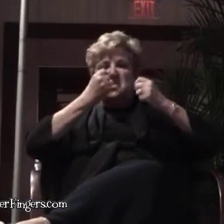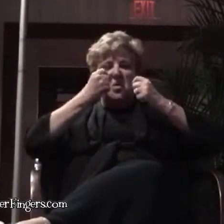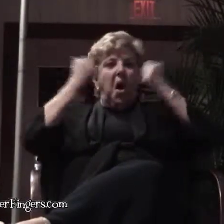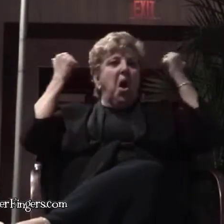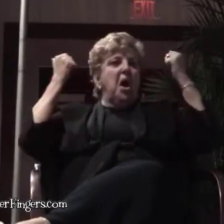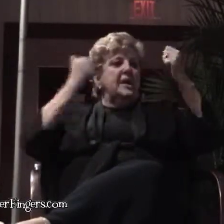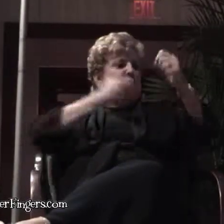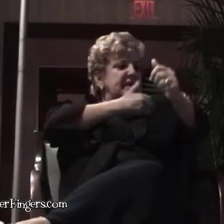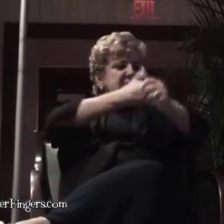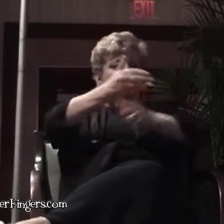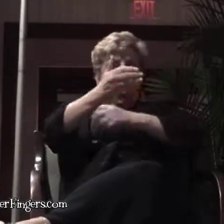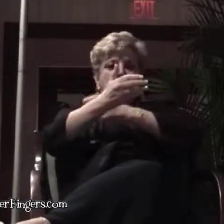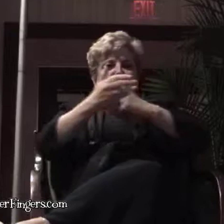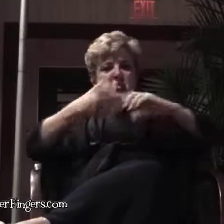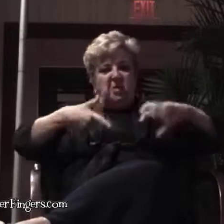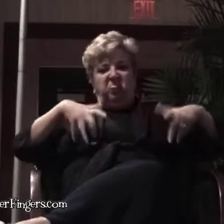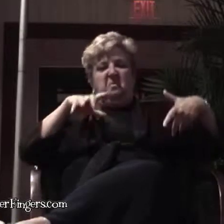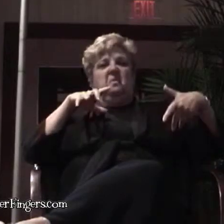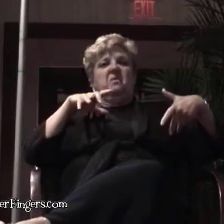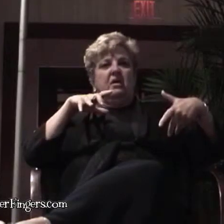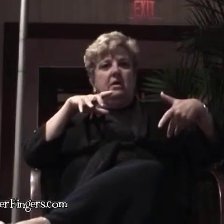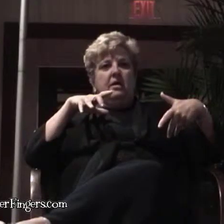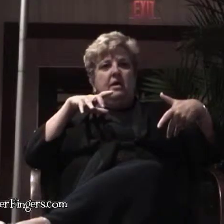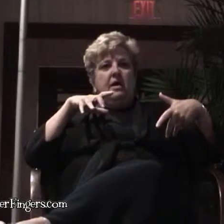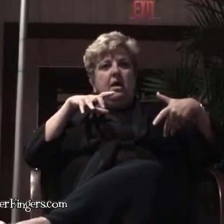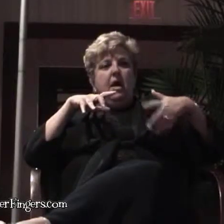terribly mangled. I sat there and started to shake.